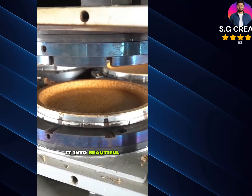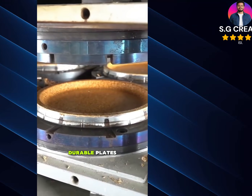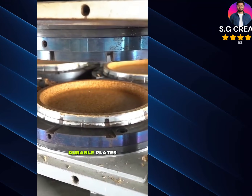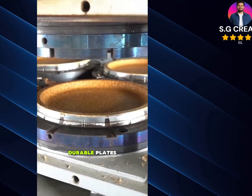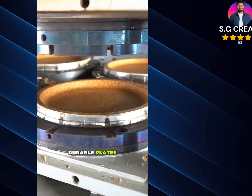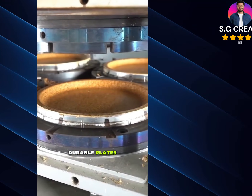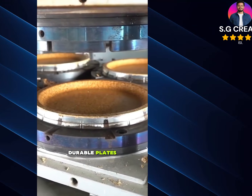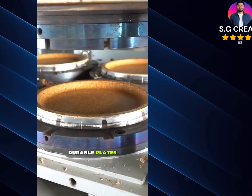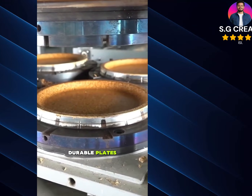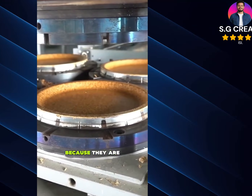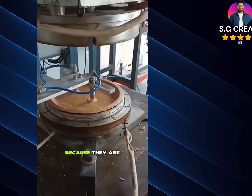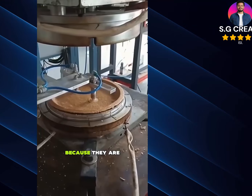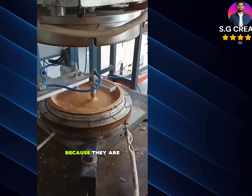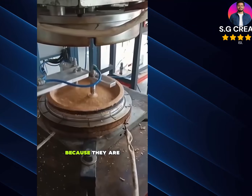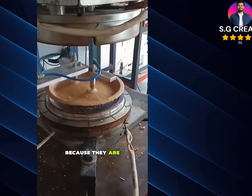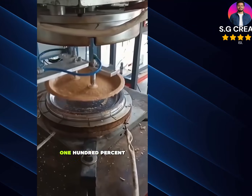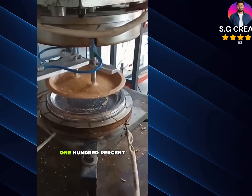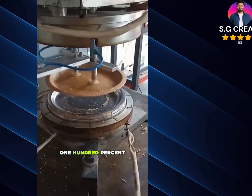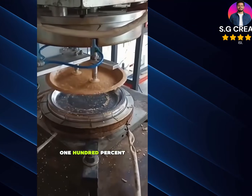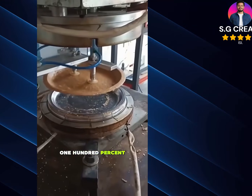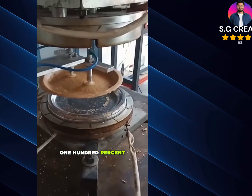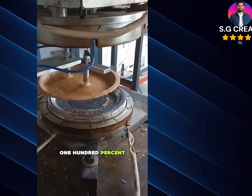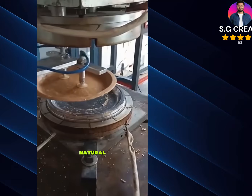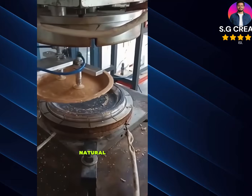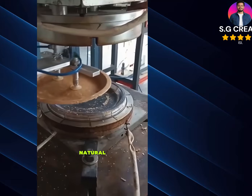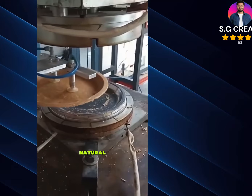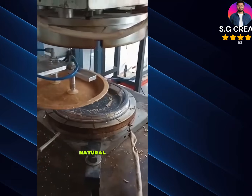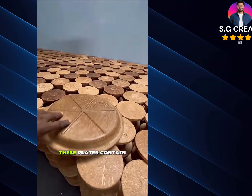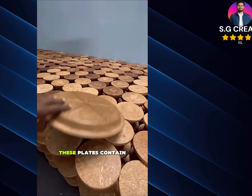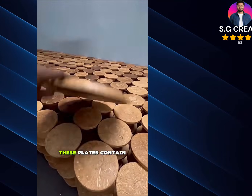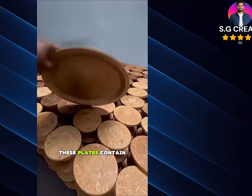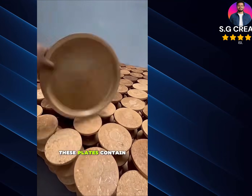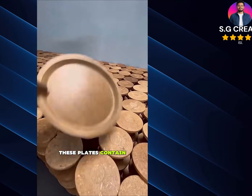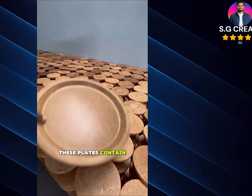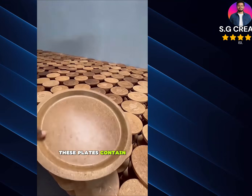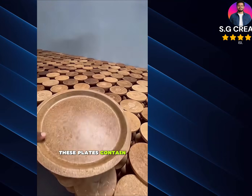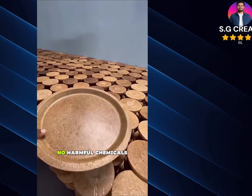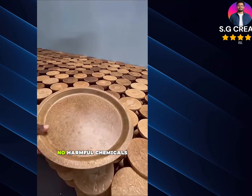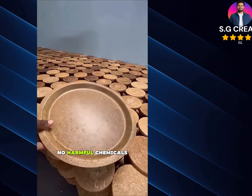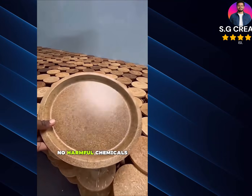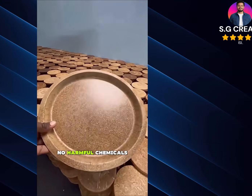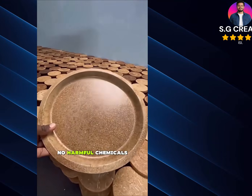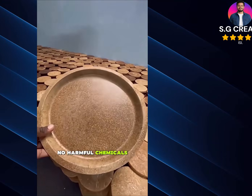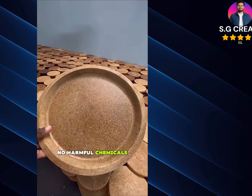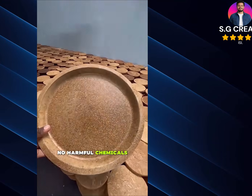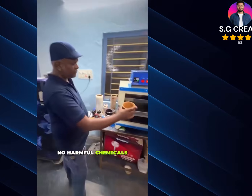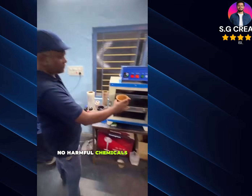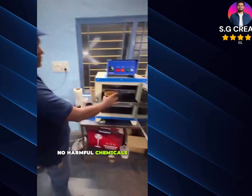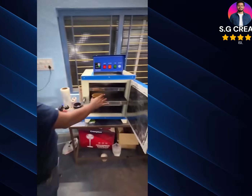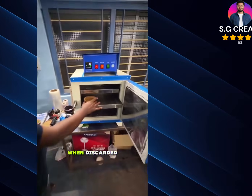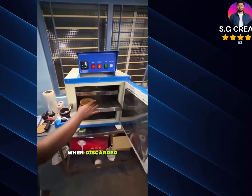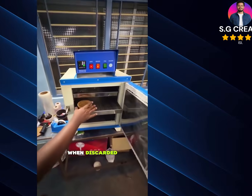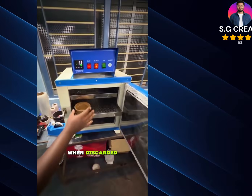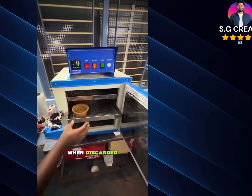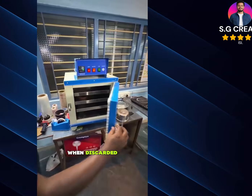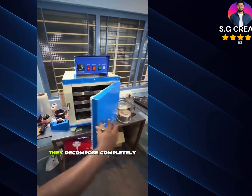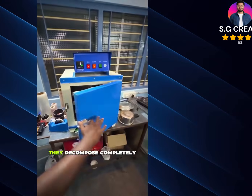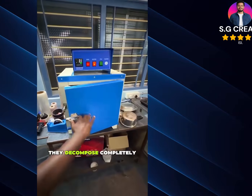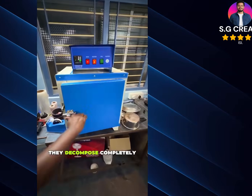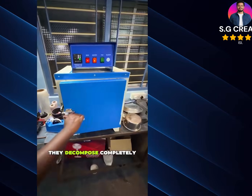stage, durable the plates. material is Because they are essentially raw 100% agricultural natural, waste, these often plates mixed with contain no field harmful dust, chemicals. small stones, When discarded, stray rice they grains,